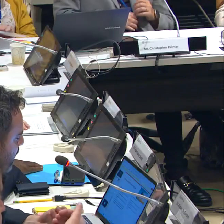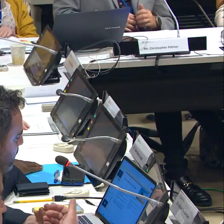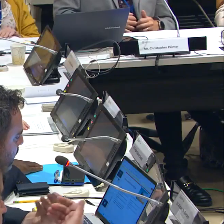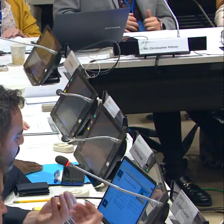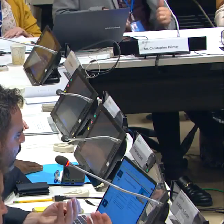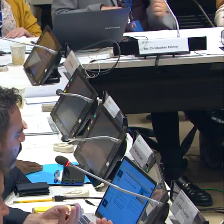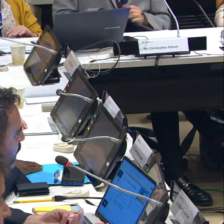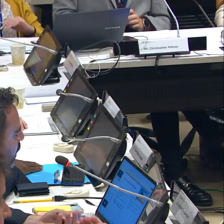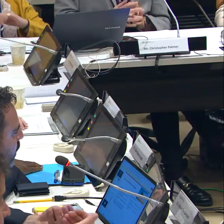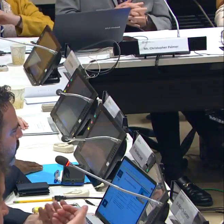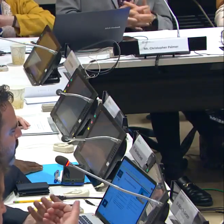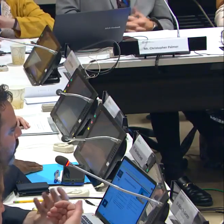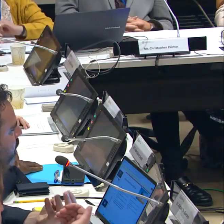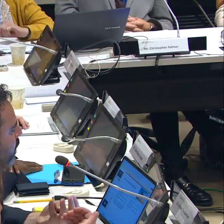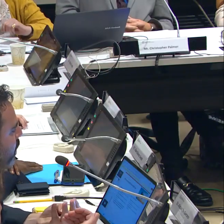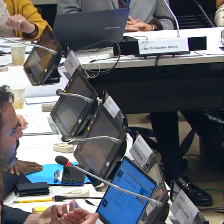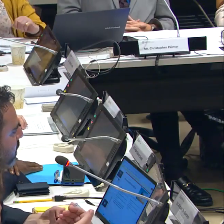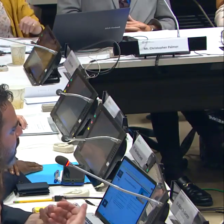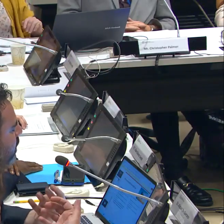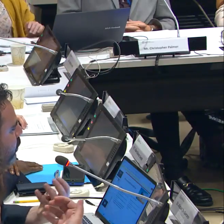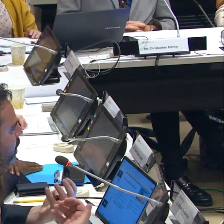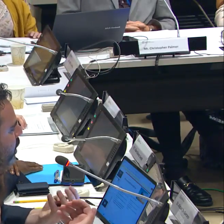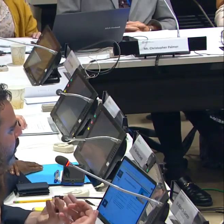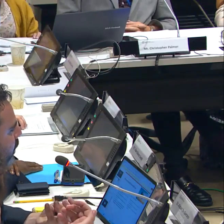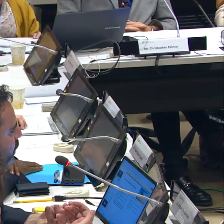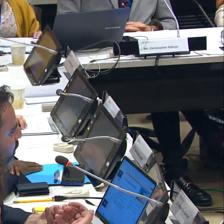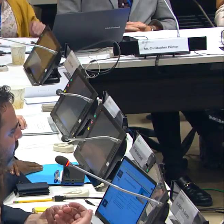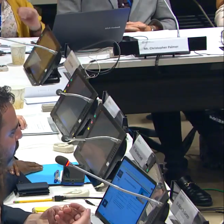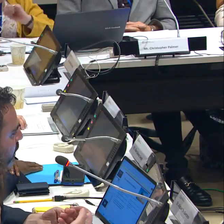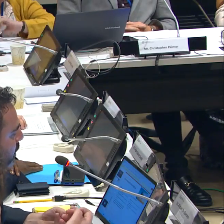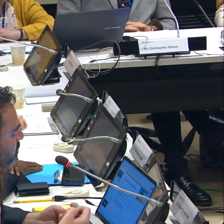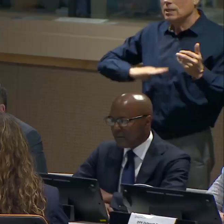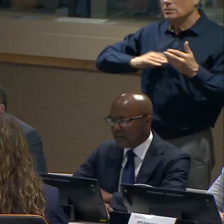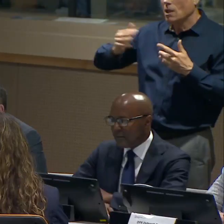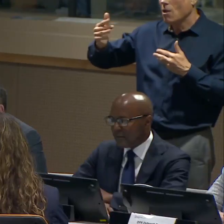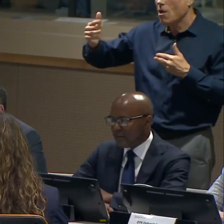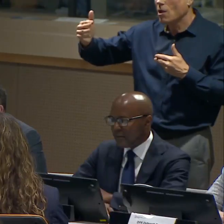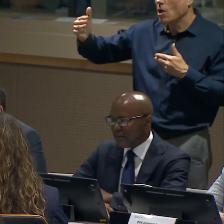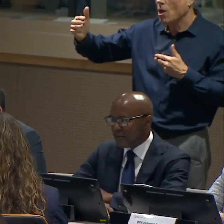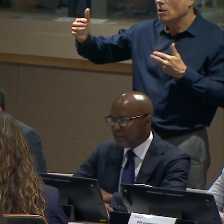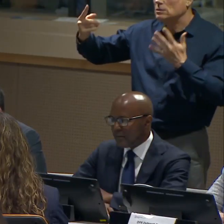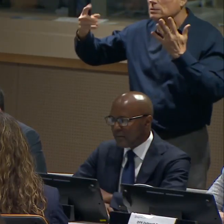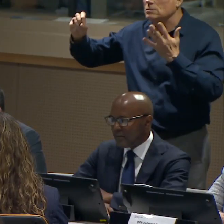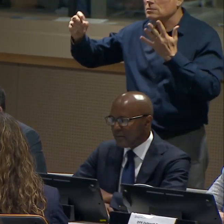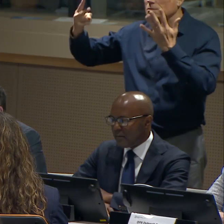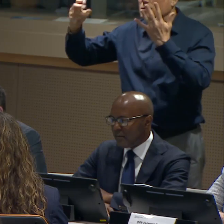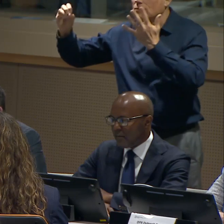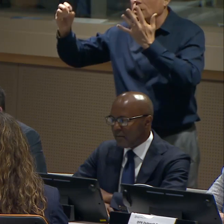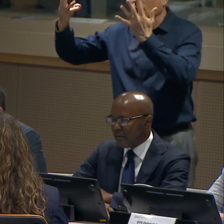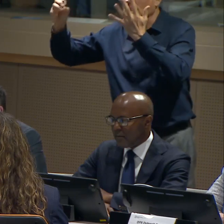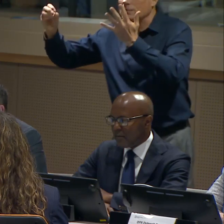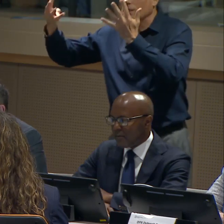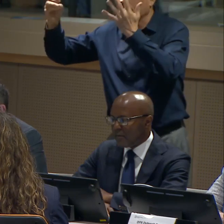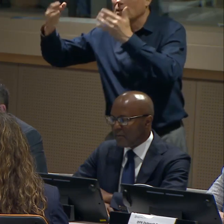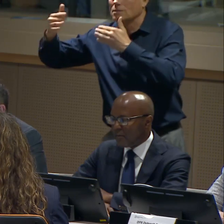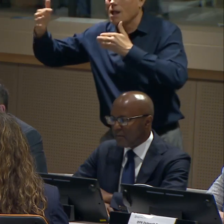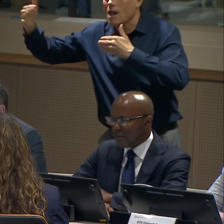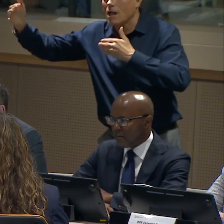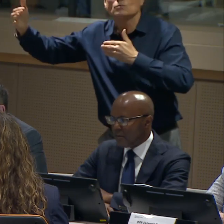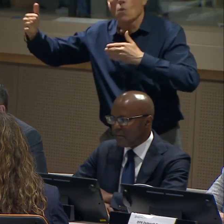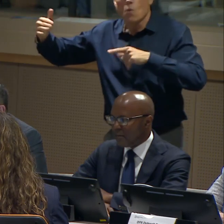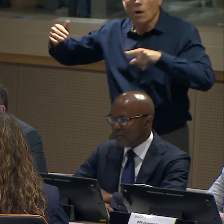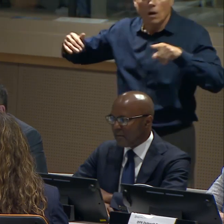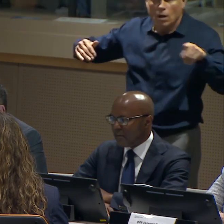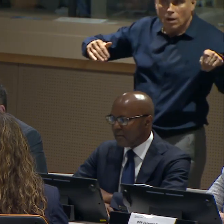is when it comes to aging, legislative frameworks, that should be part of our collaboration. We have to deal with this topic, but